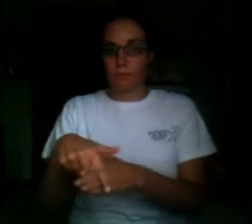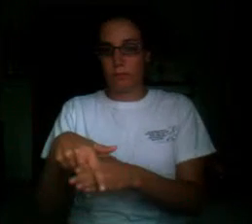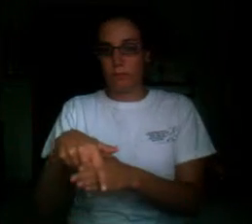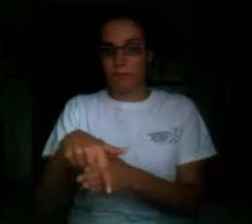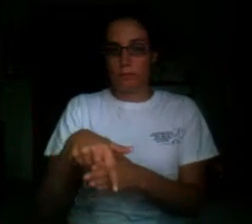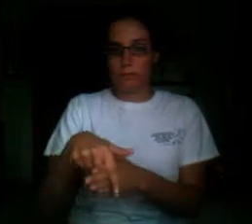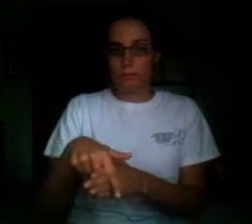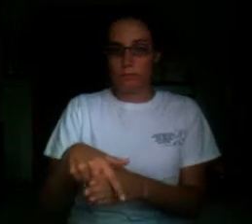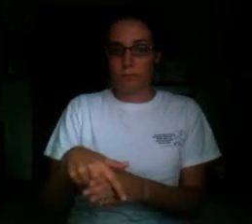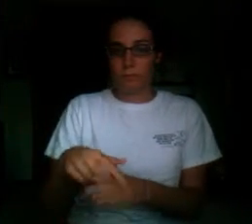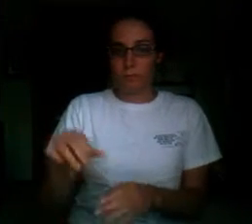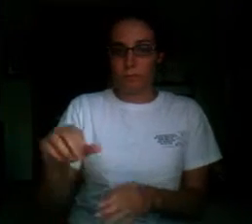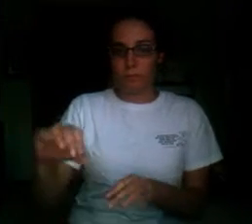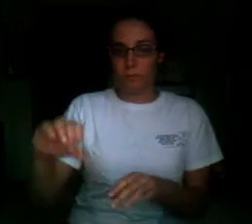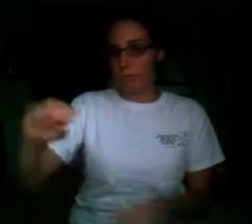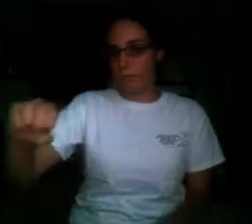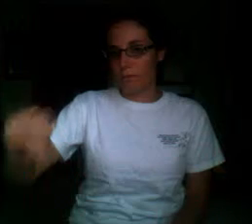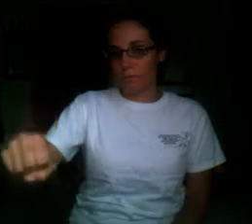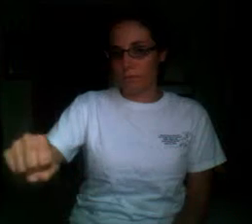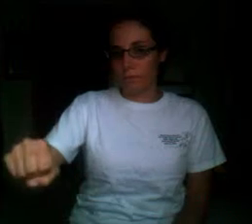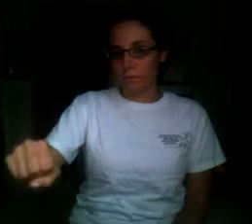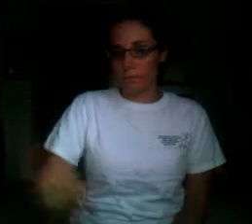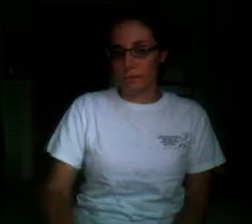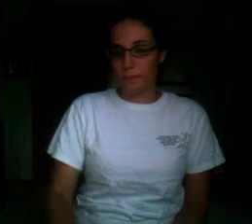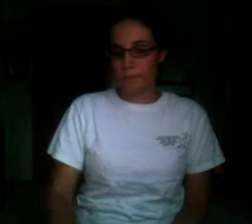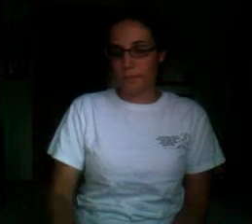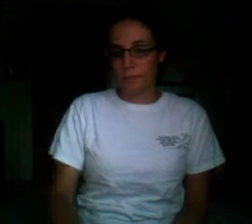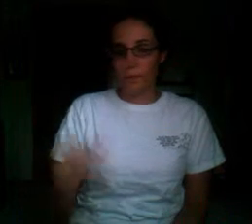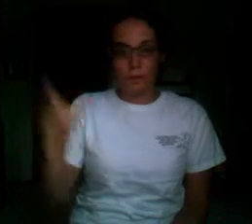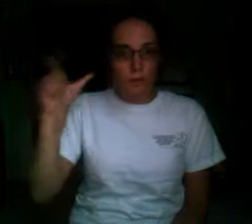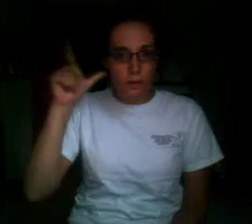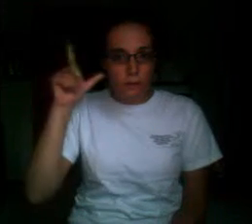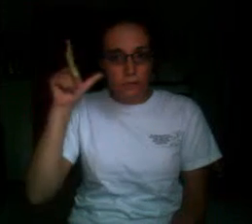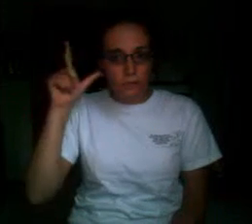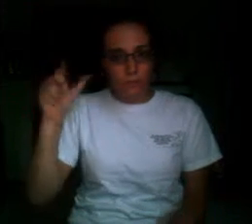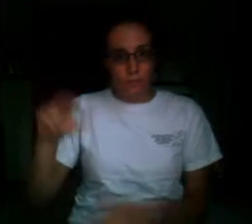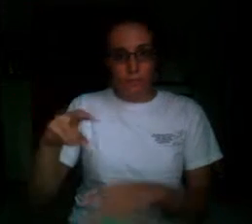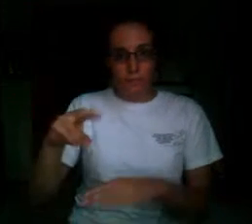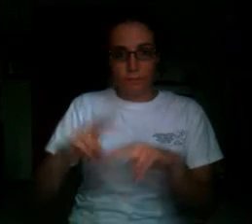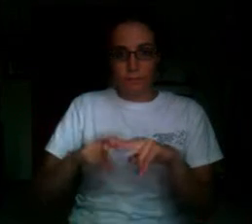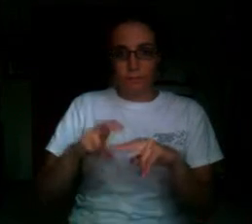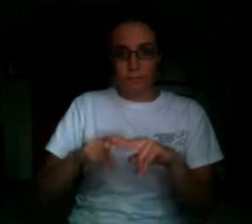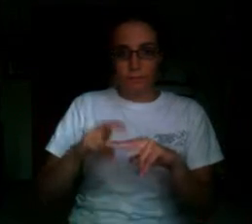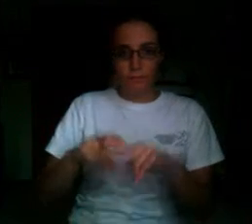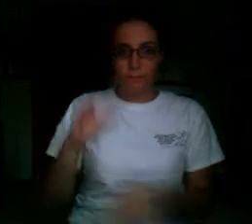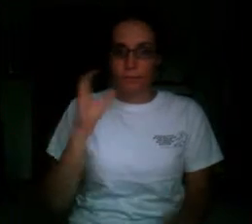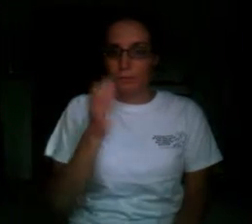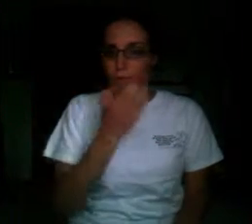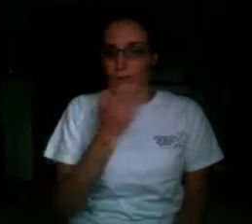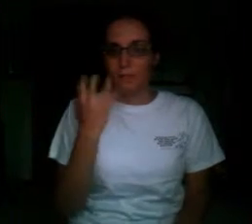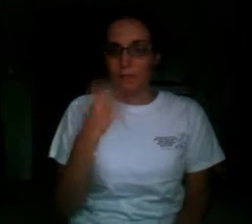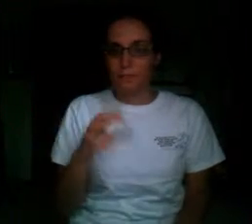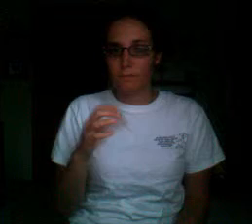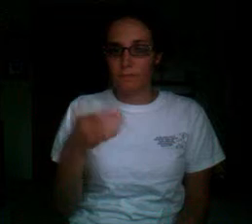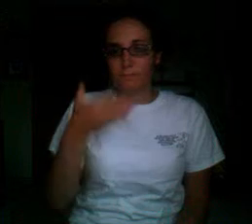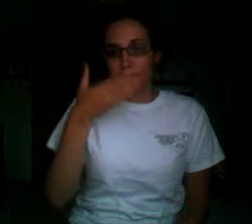hand on the lever. Laura sat in the grass to watch him go once around. The heat there smelled as good as an